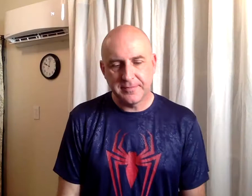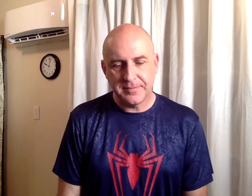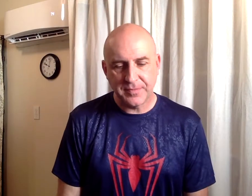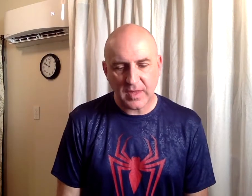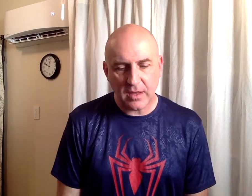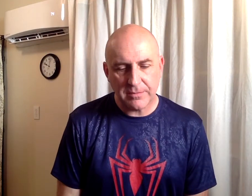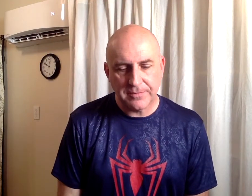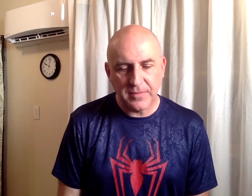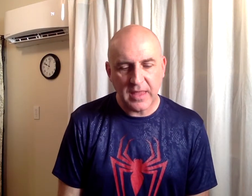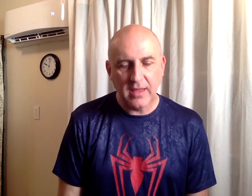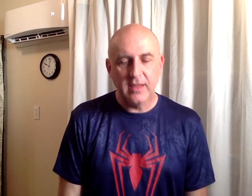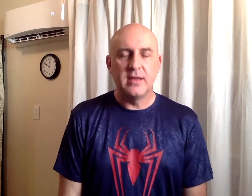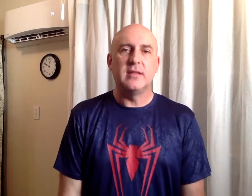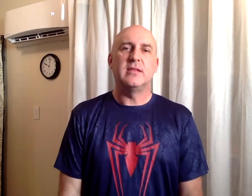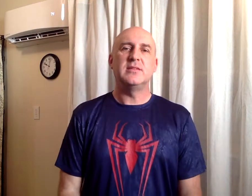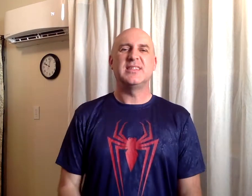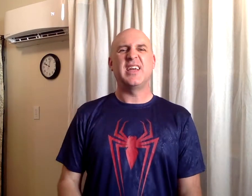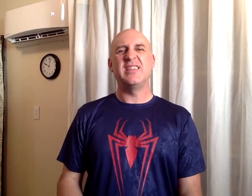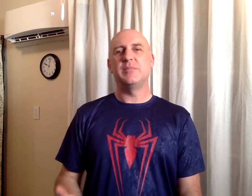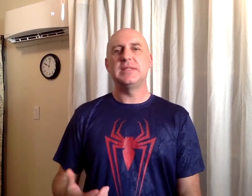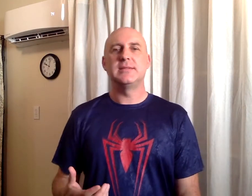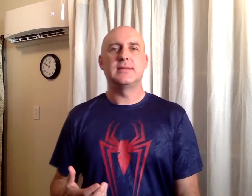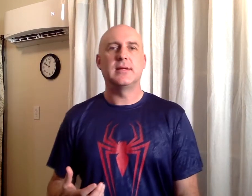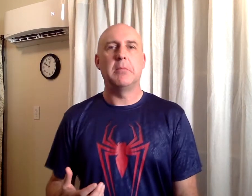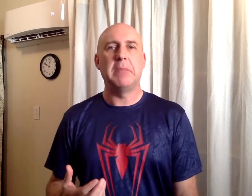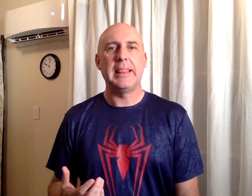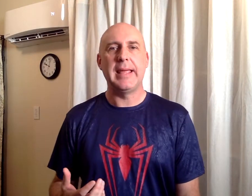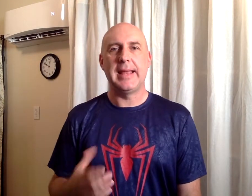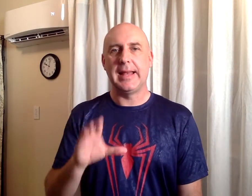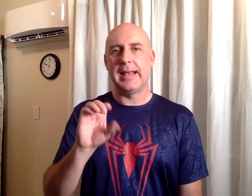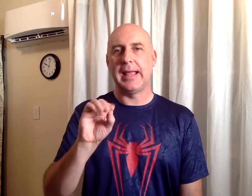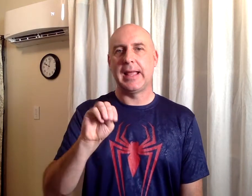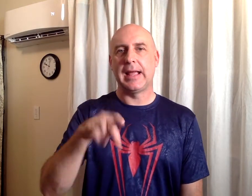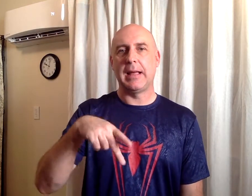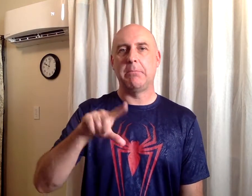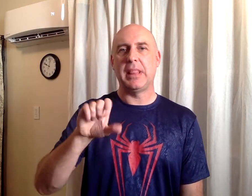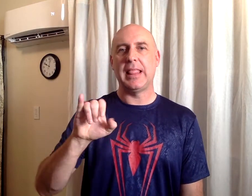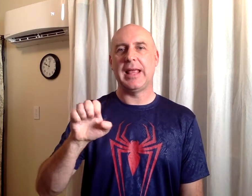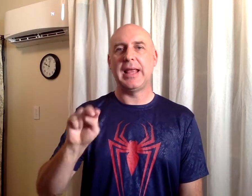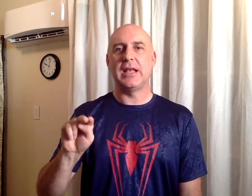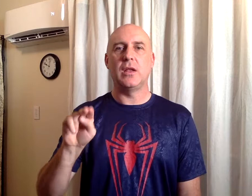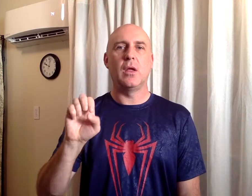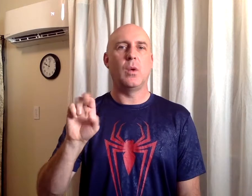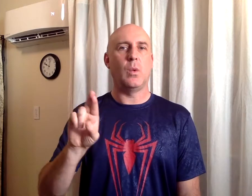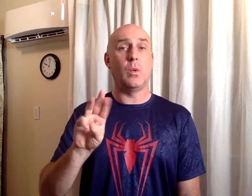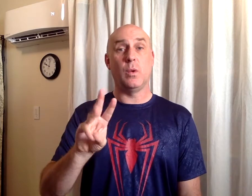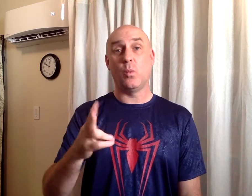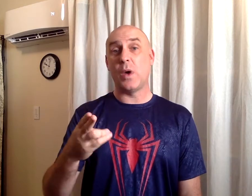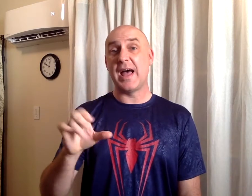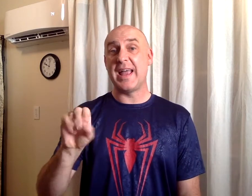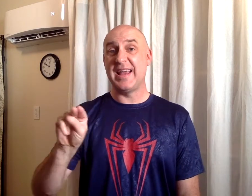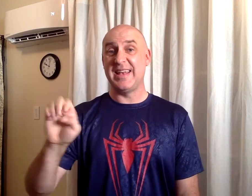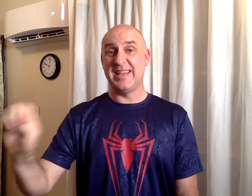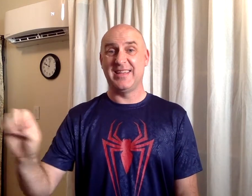okay? Then there's a sign that means complain. complain, or whine.